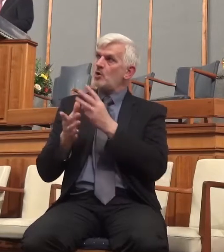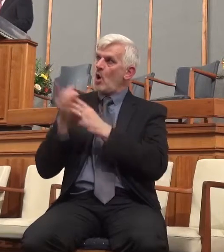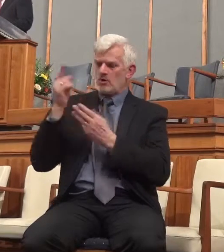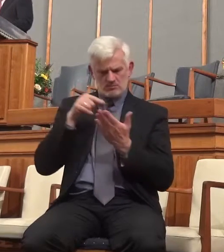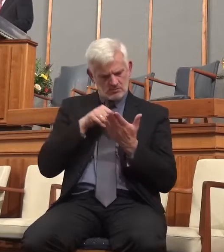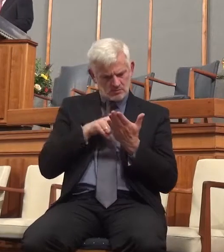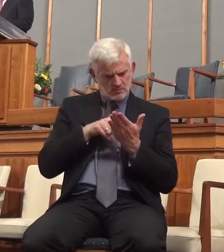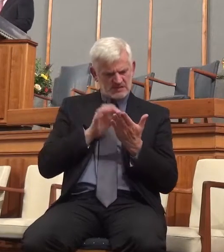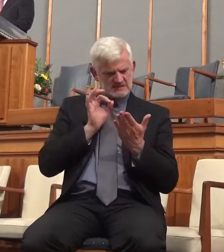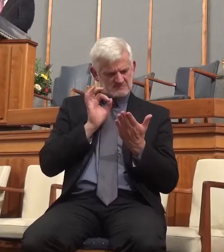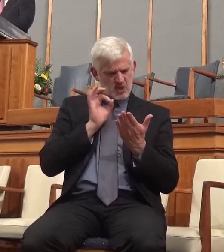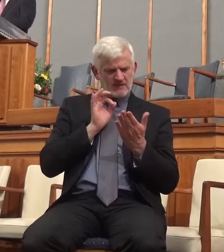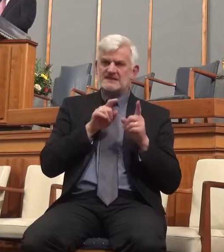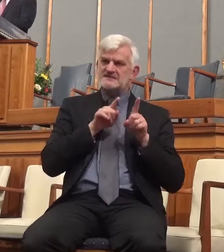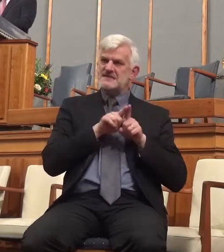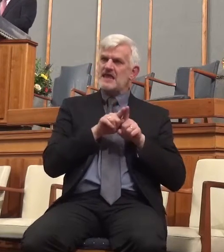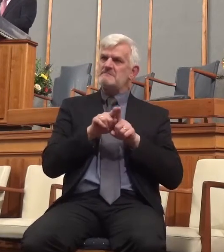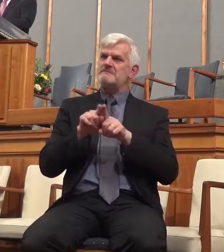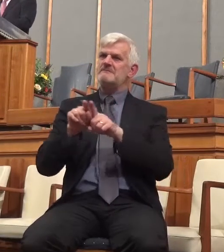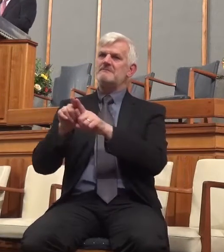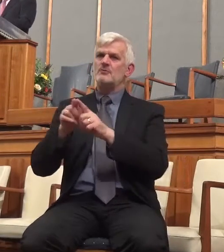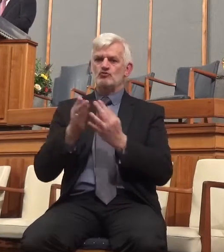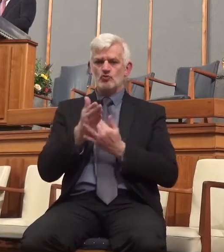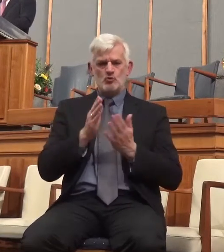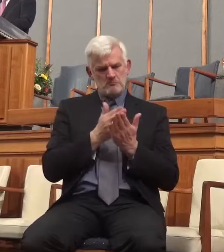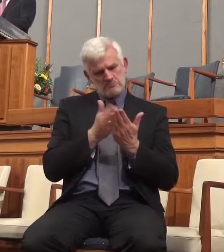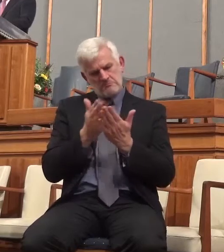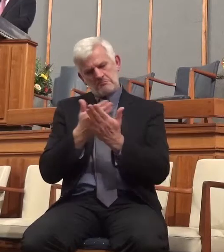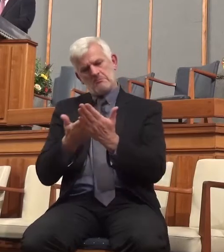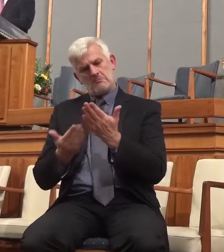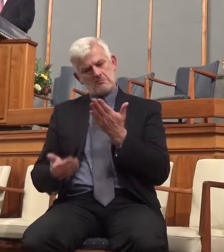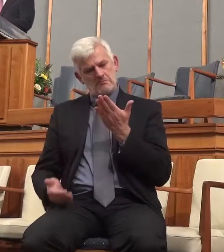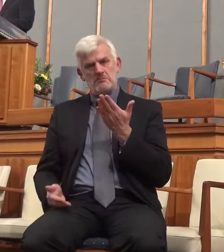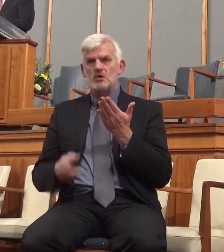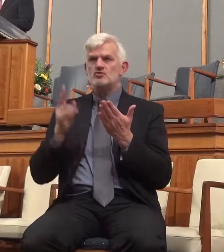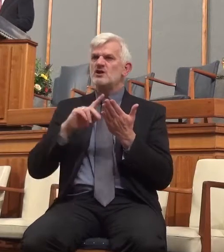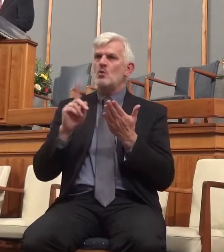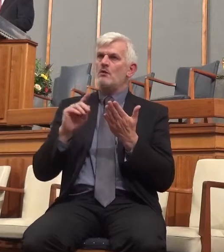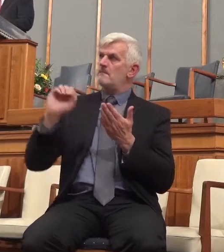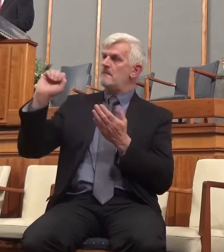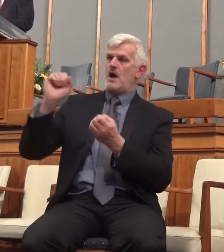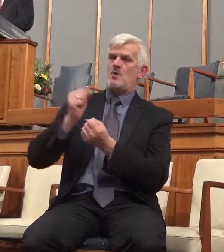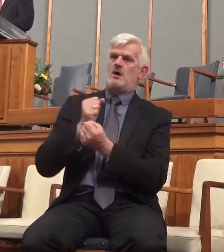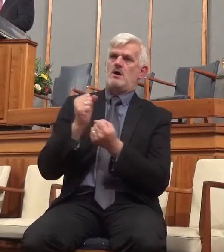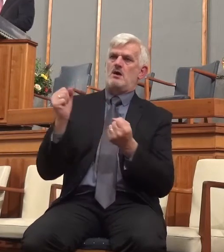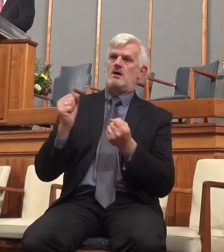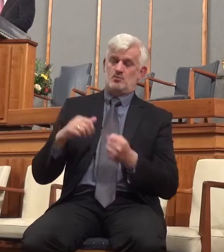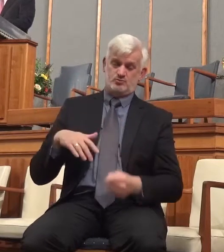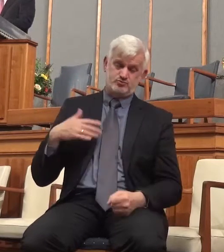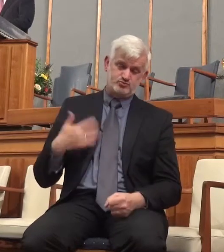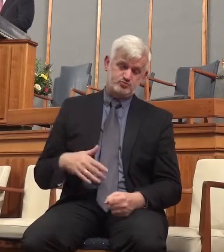and perfect. You read about his power, his infinite